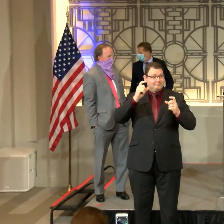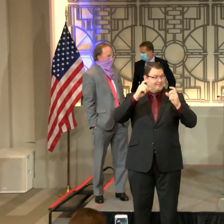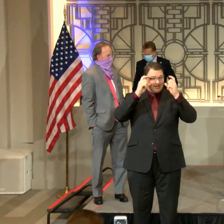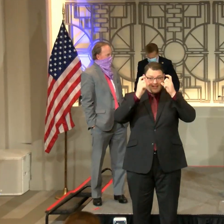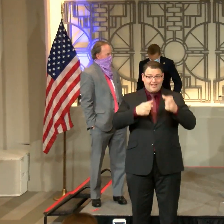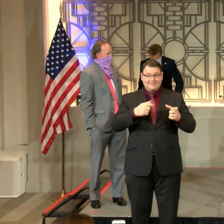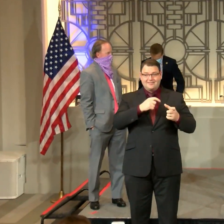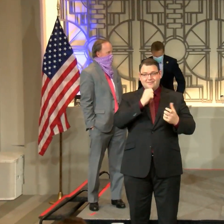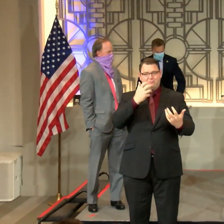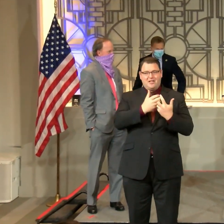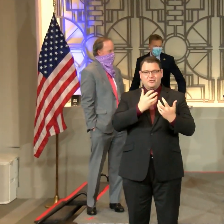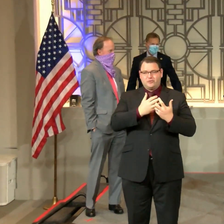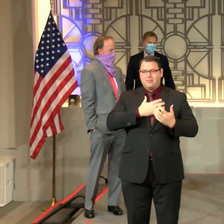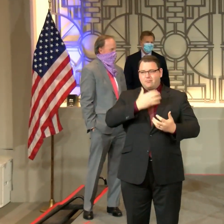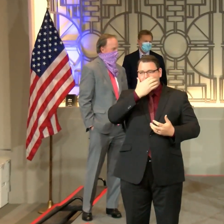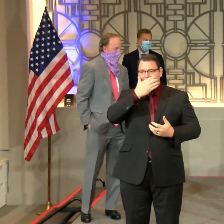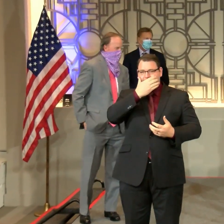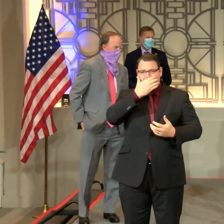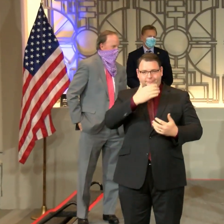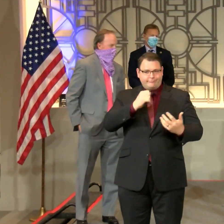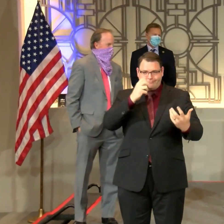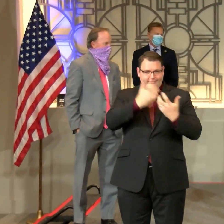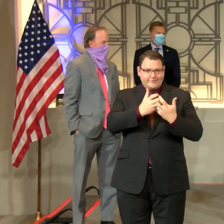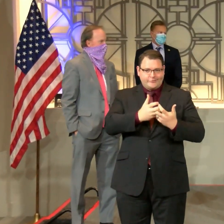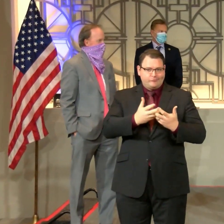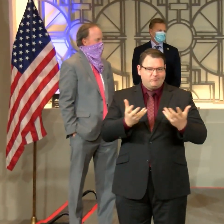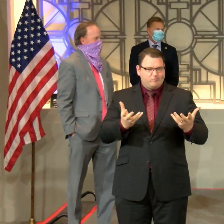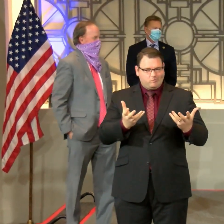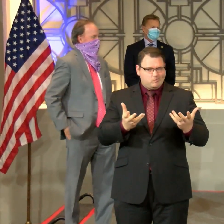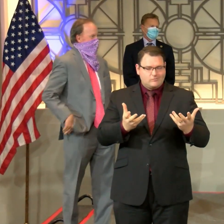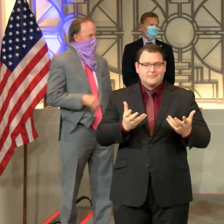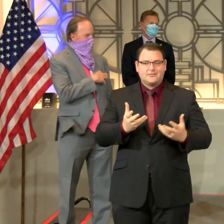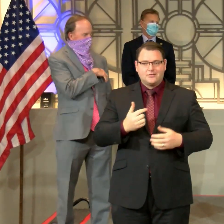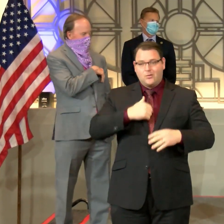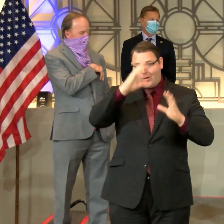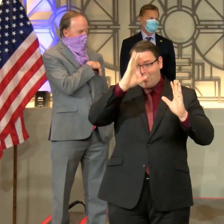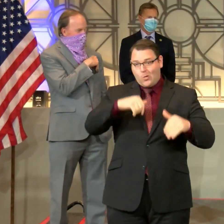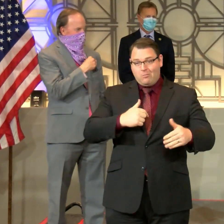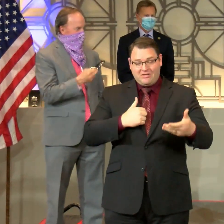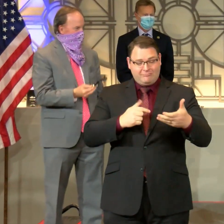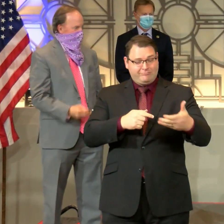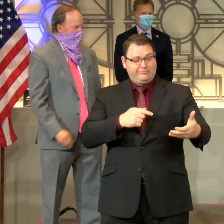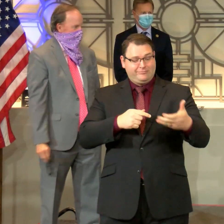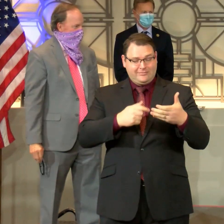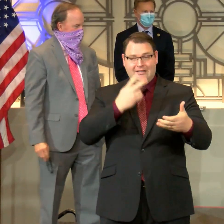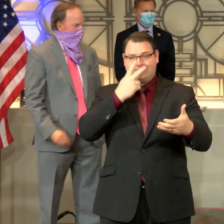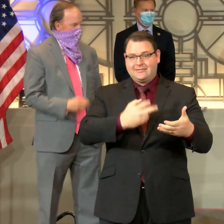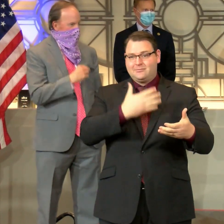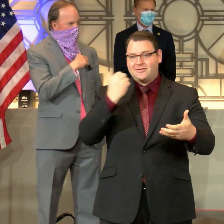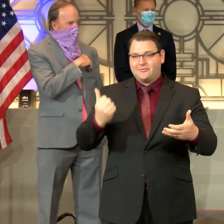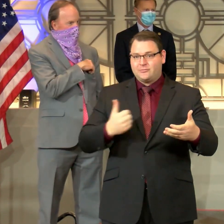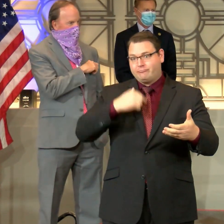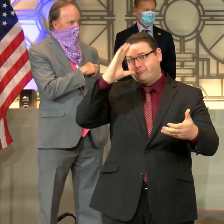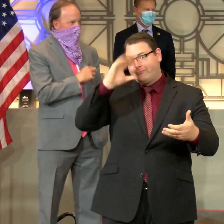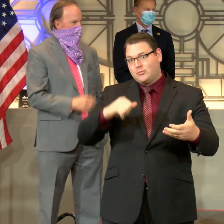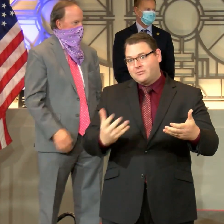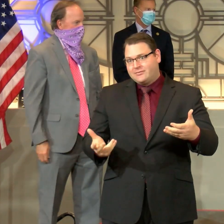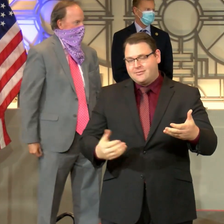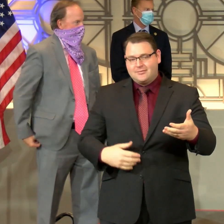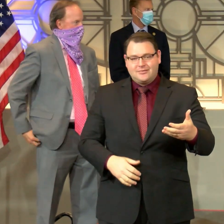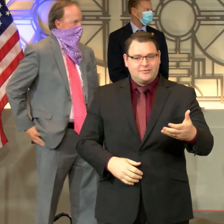at the top. So let me hope that my vision is much better.